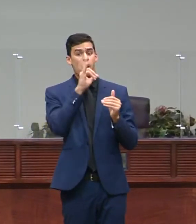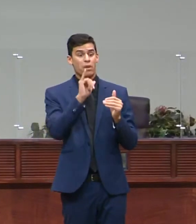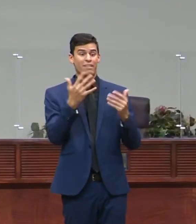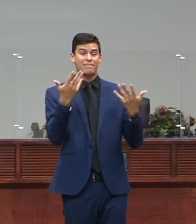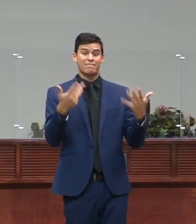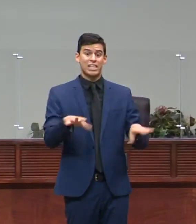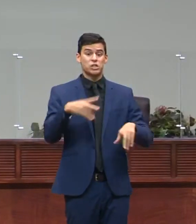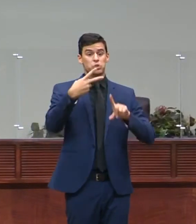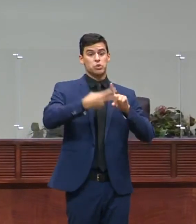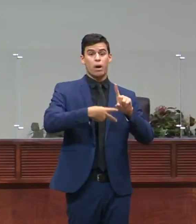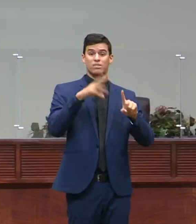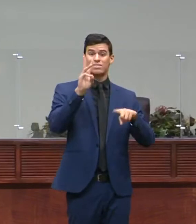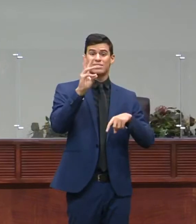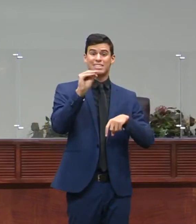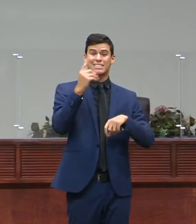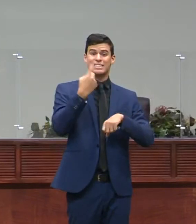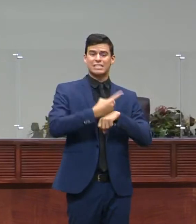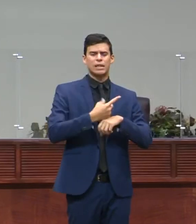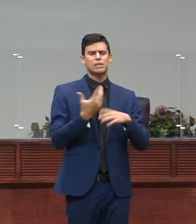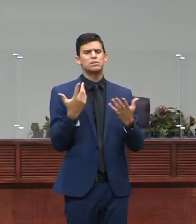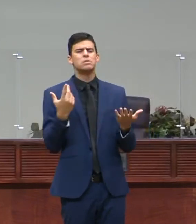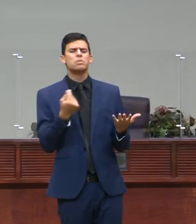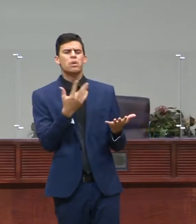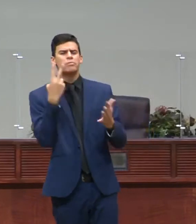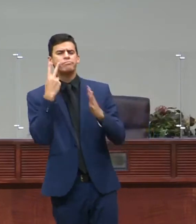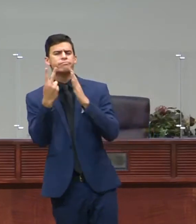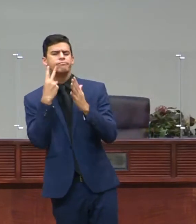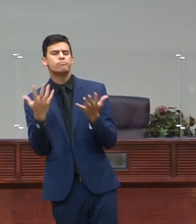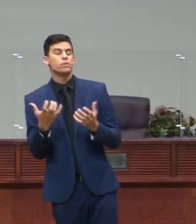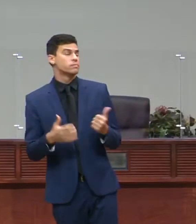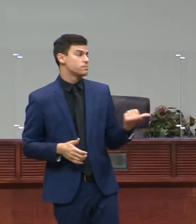days? So first of all, we haven't heard any